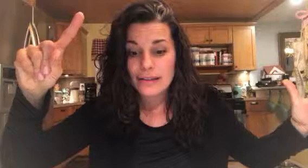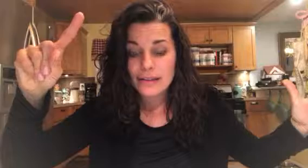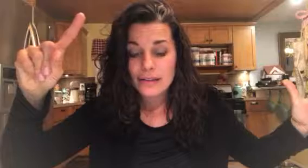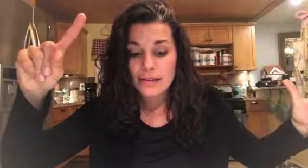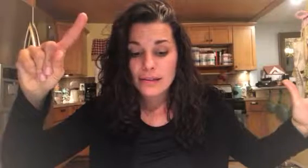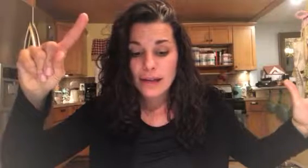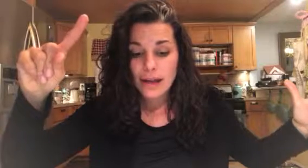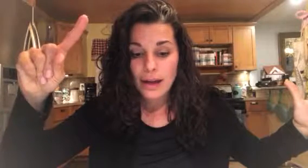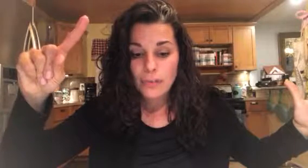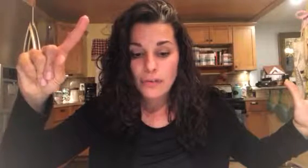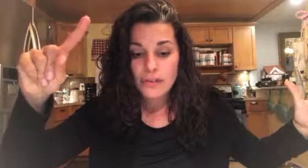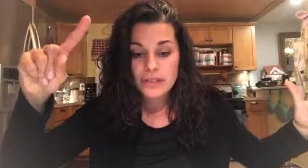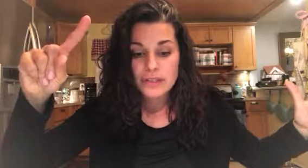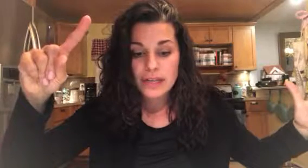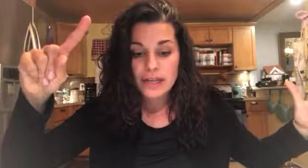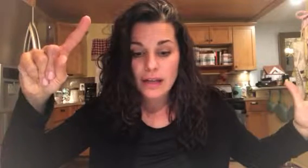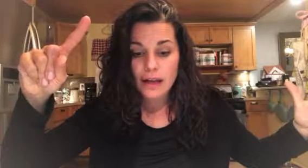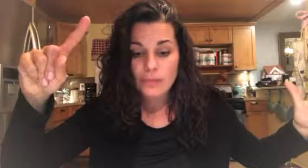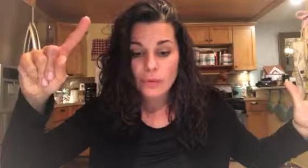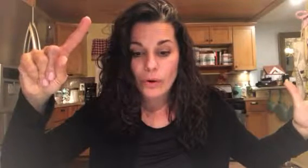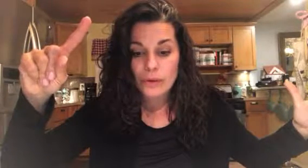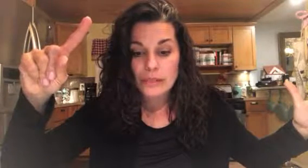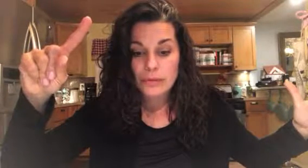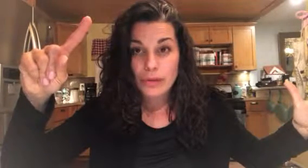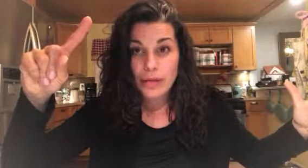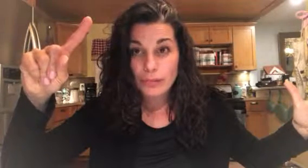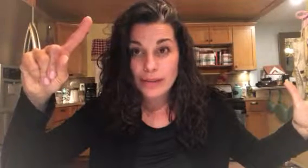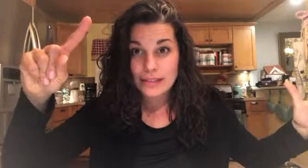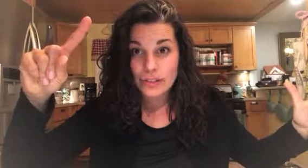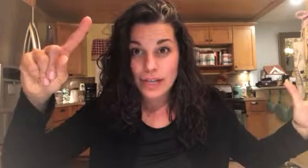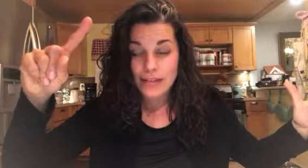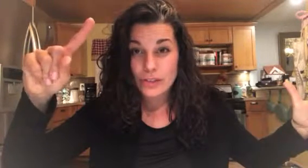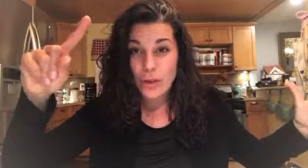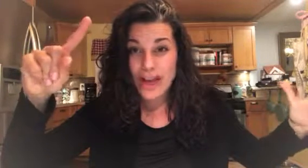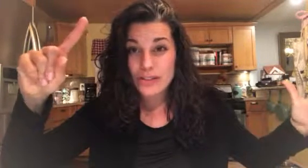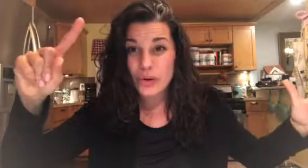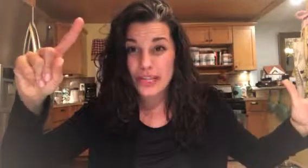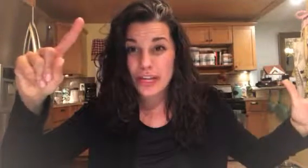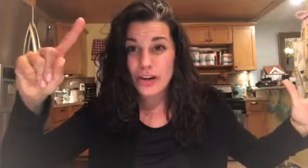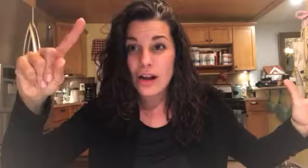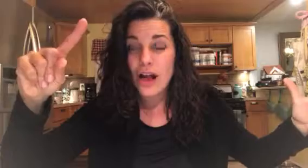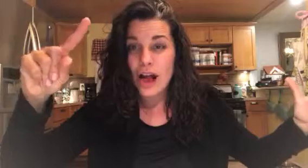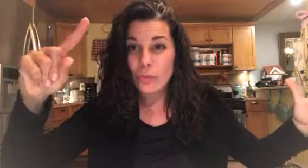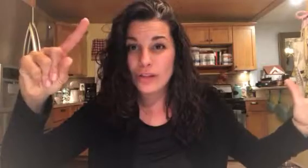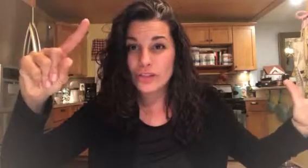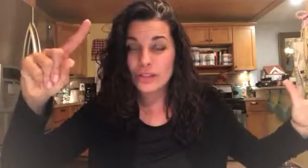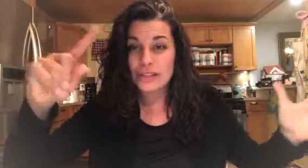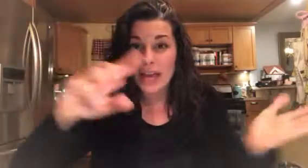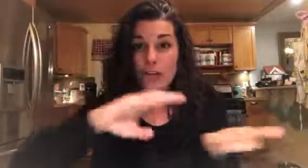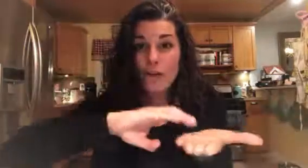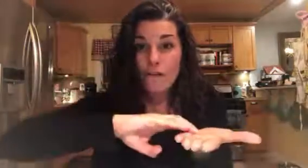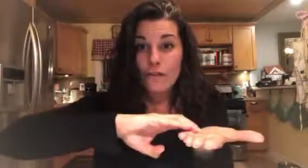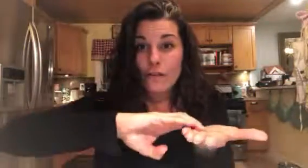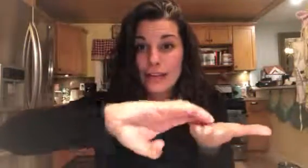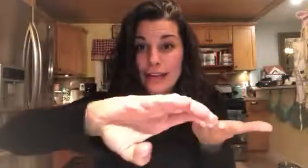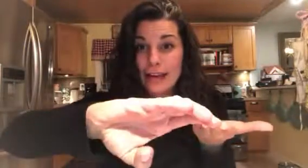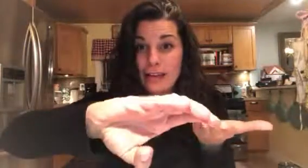because for the sin of the world, his blood breaks the chain. So as you're here, I want you to sign